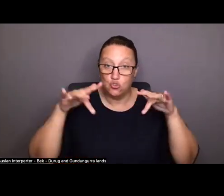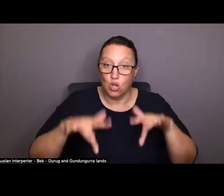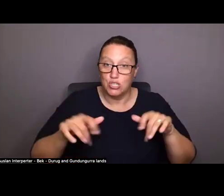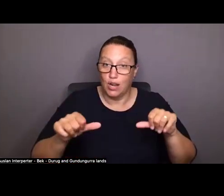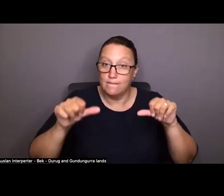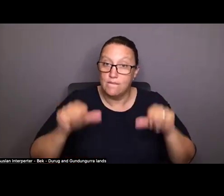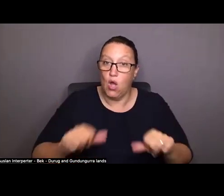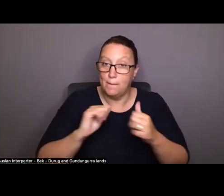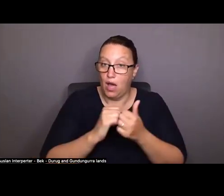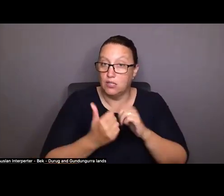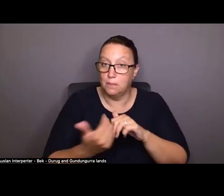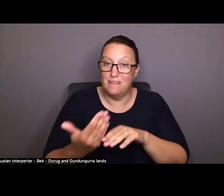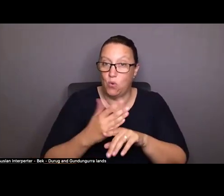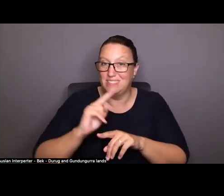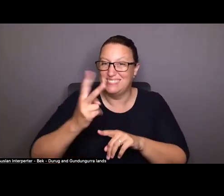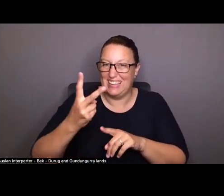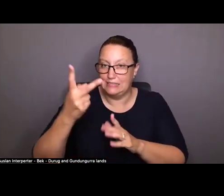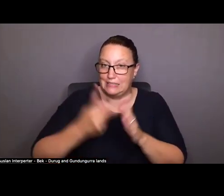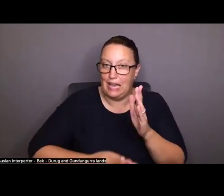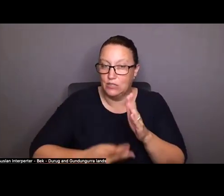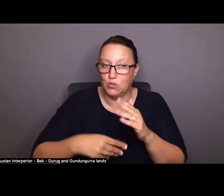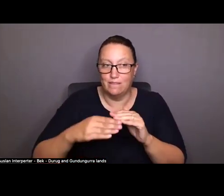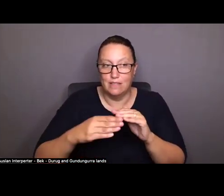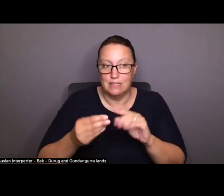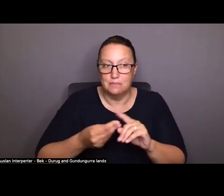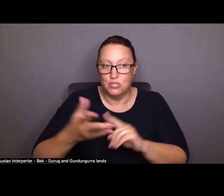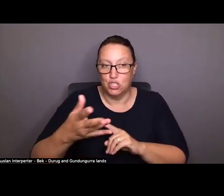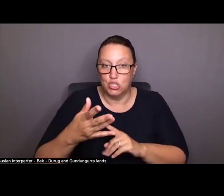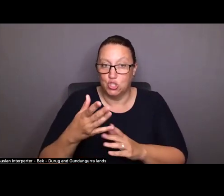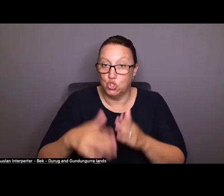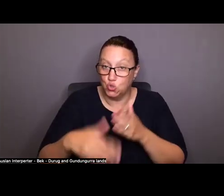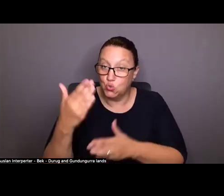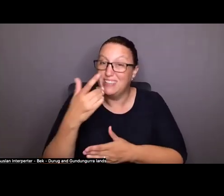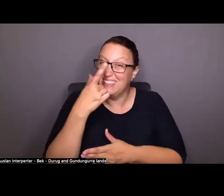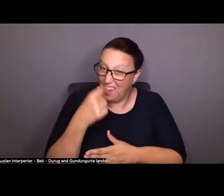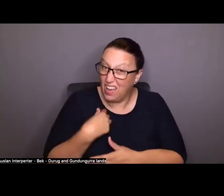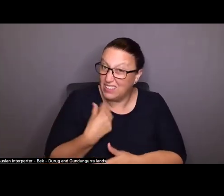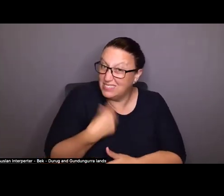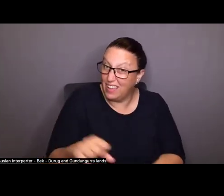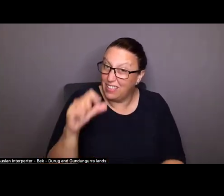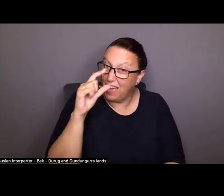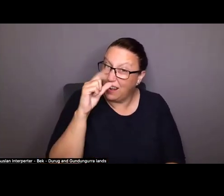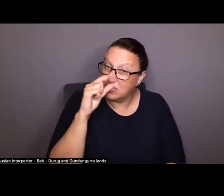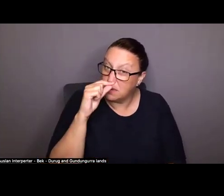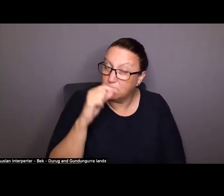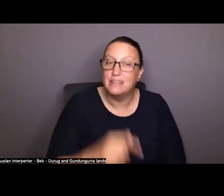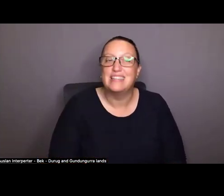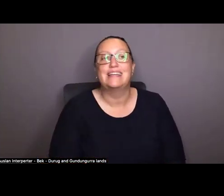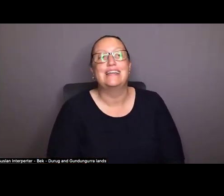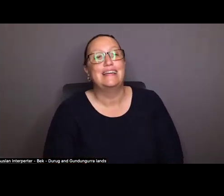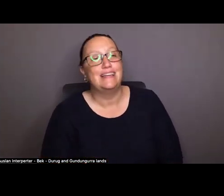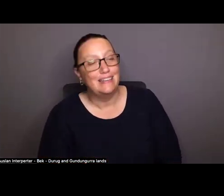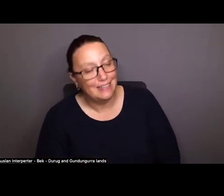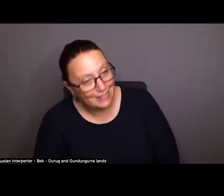second stage submission is due, will you still be eligible? Yes, that's fine.